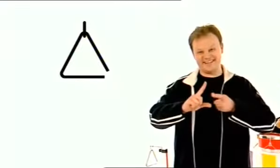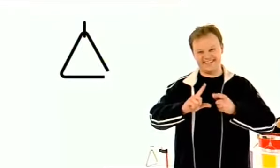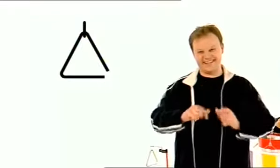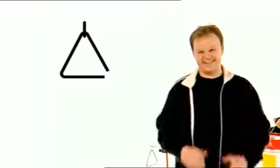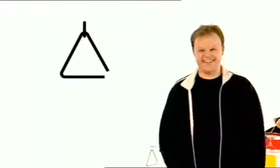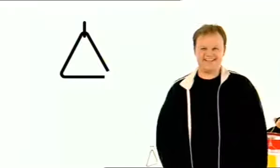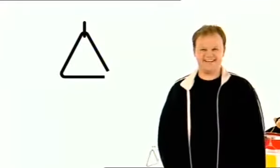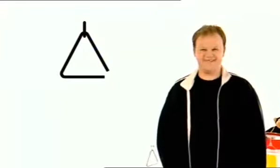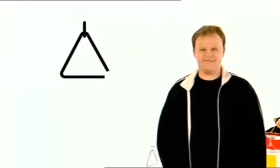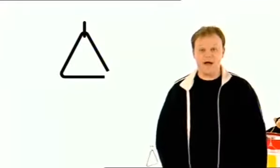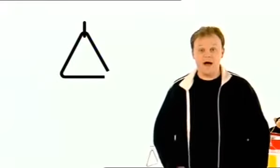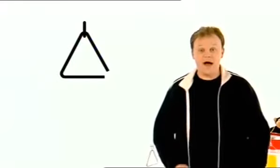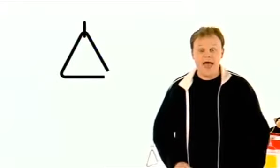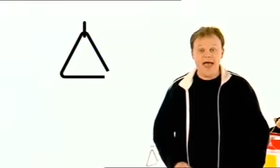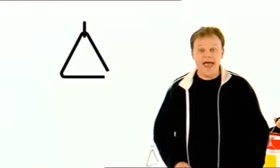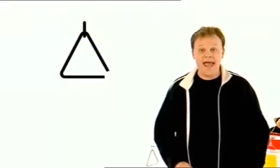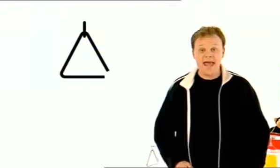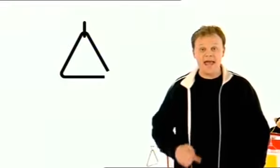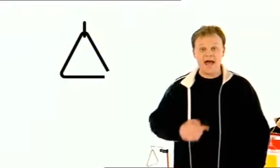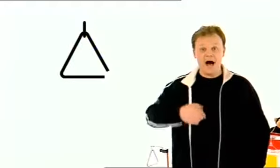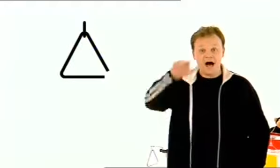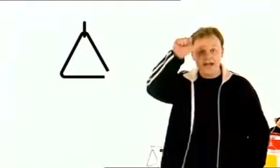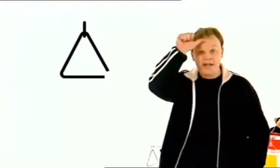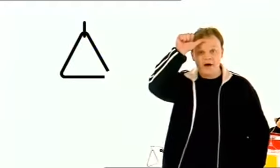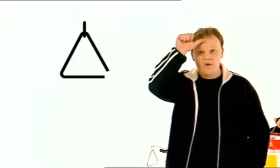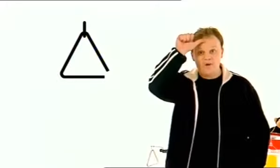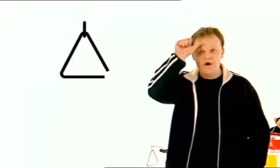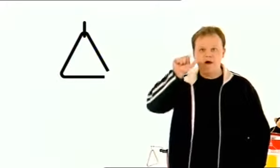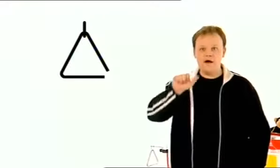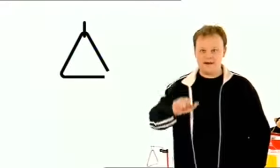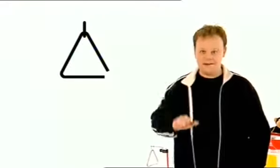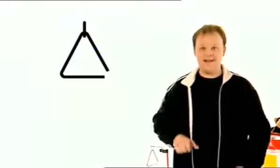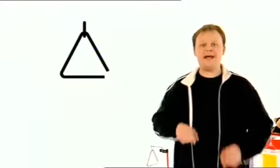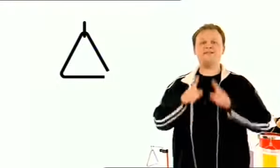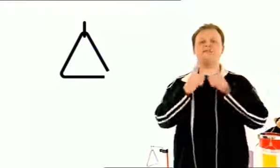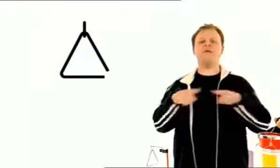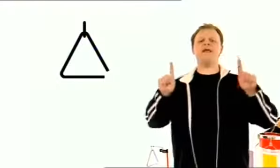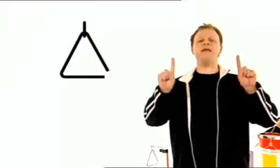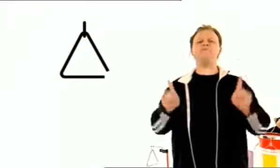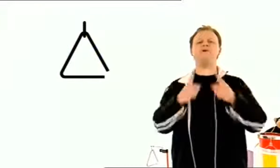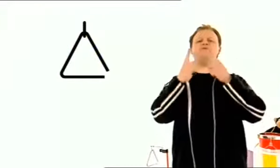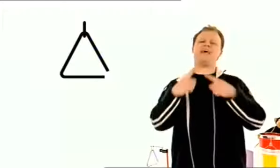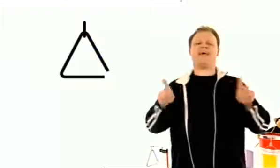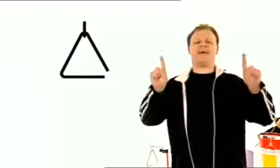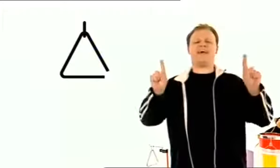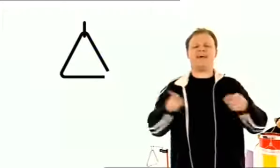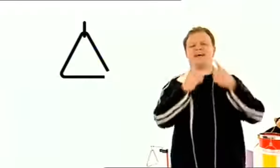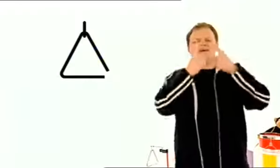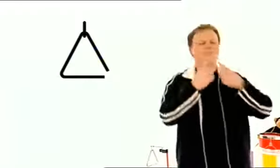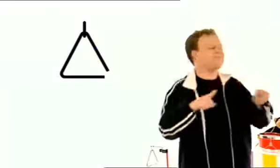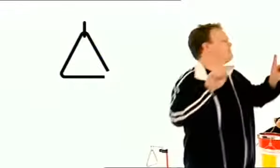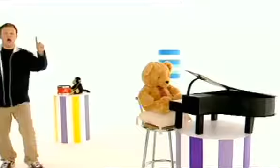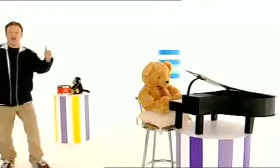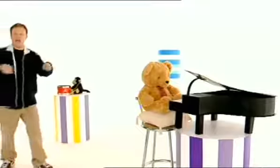triangle. Hey, I know. Let's make music. Let's